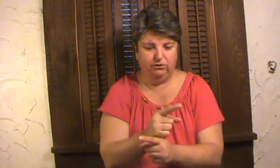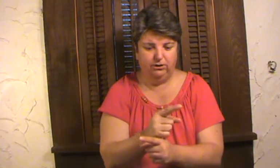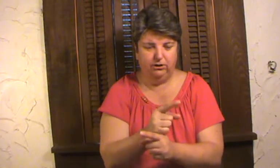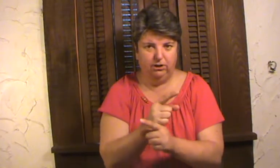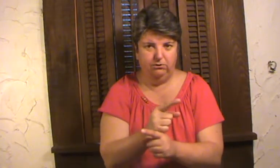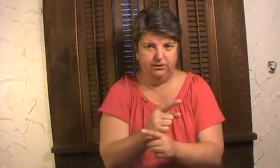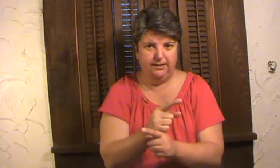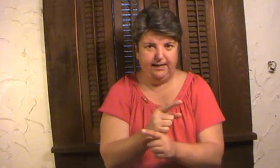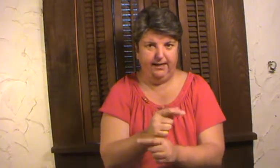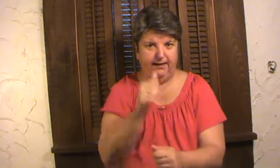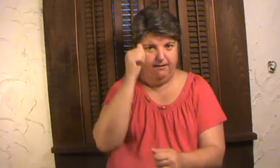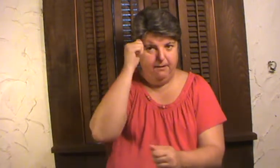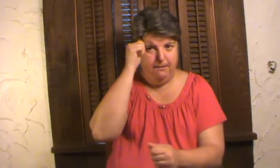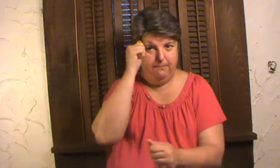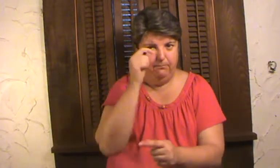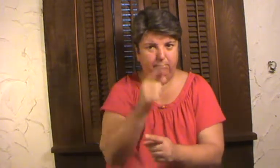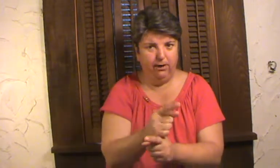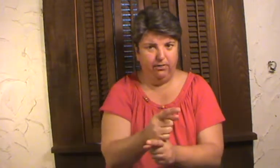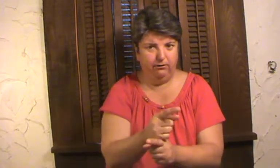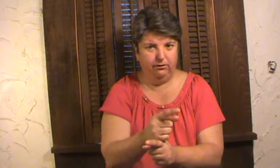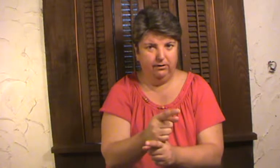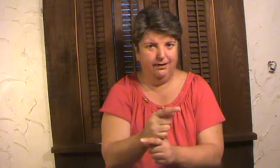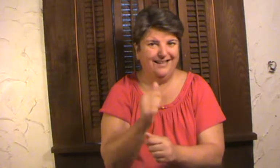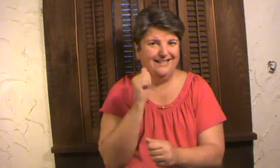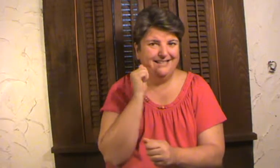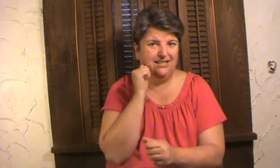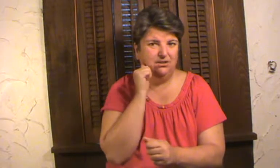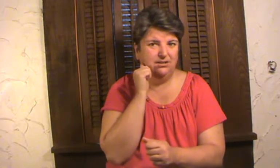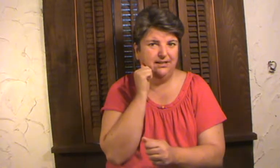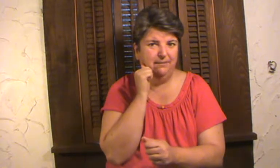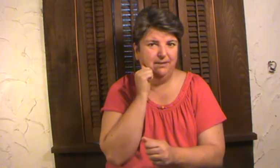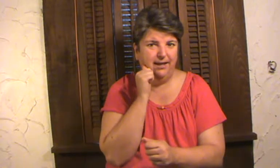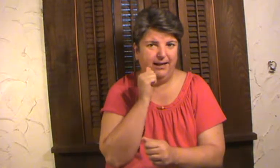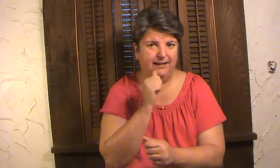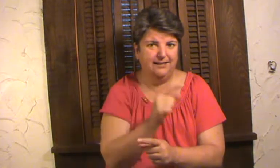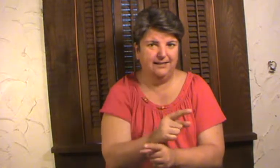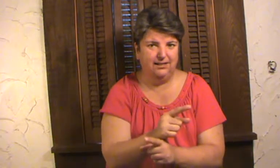a closed D. Brother. Sister, same thing. Sister.